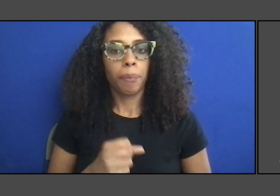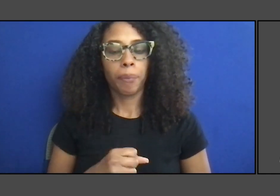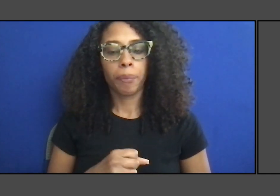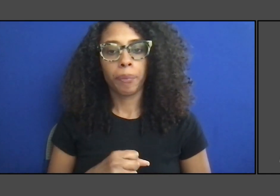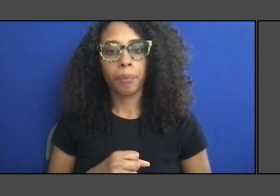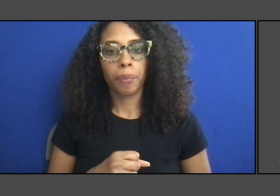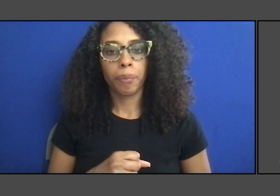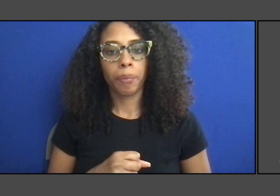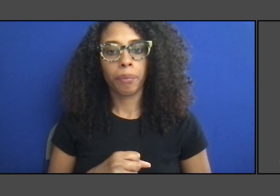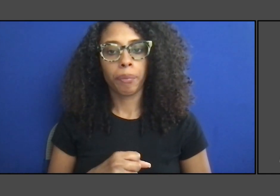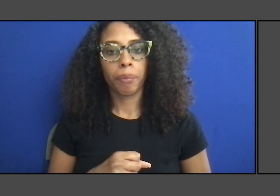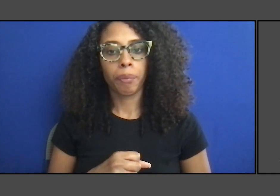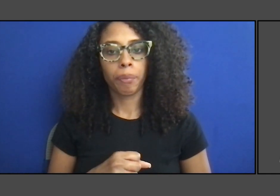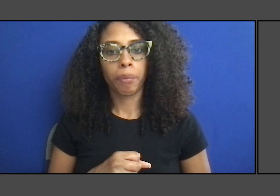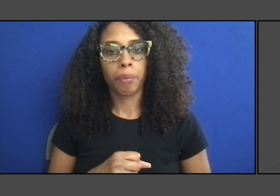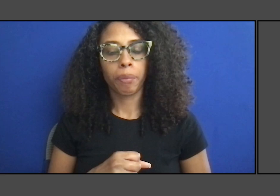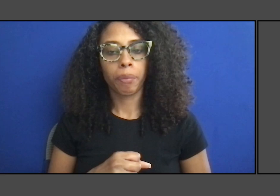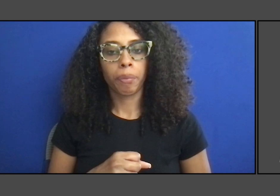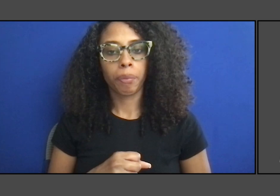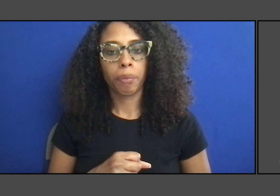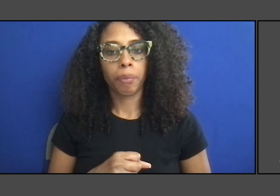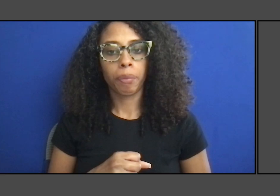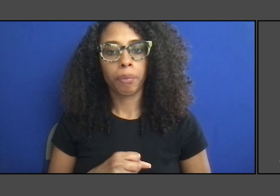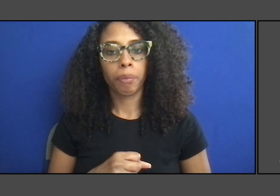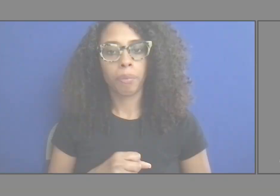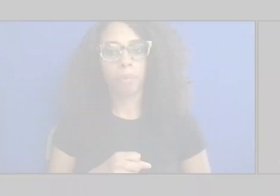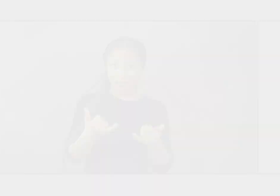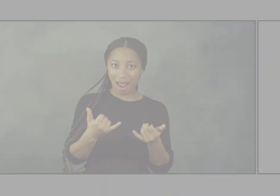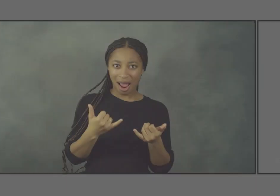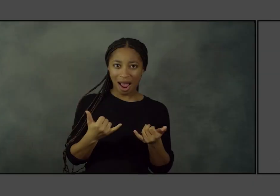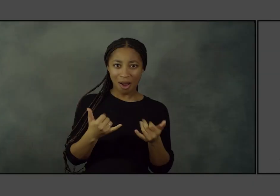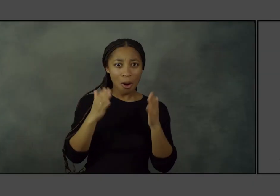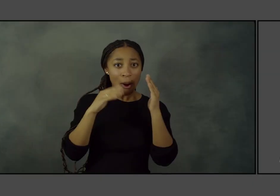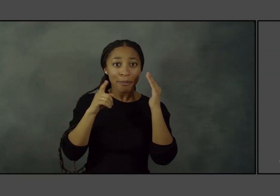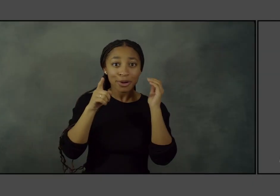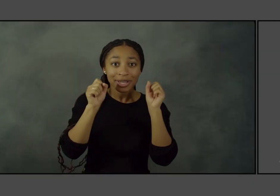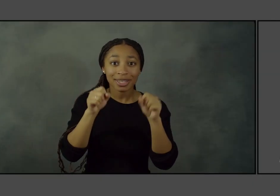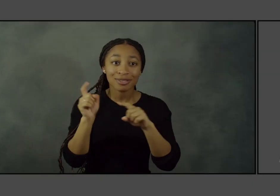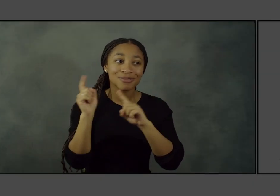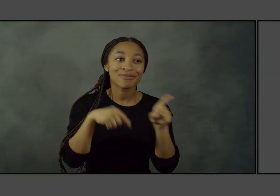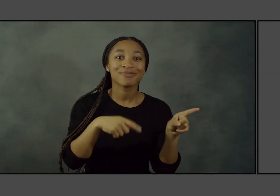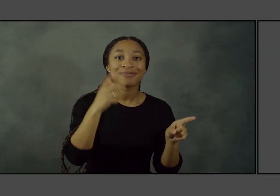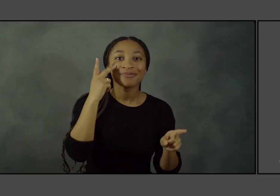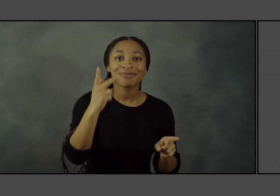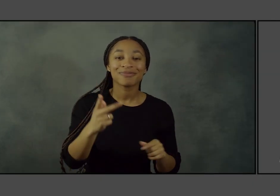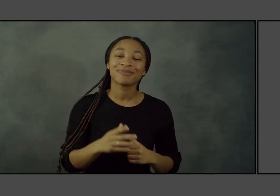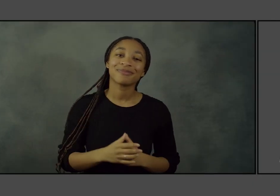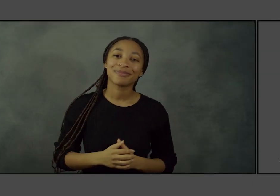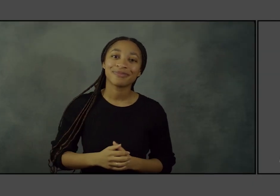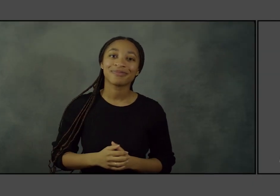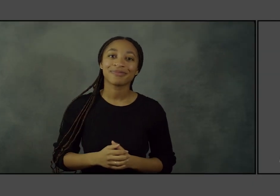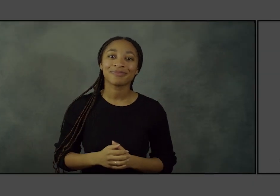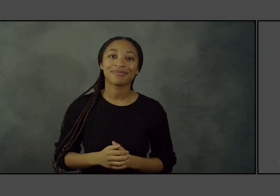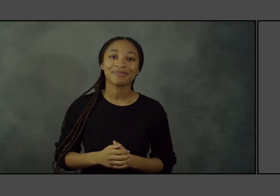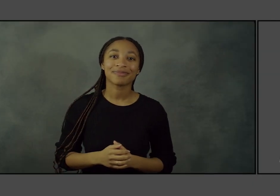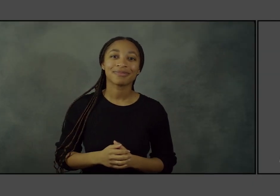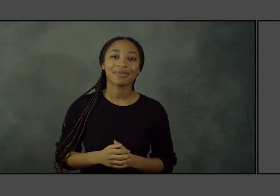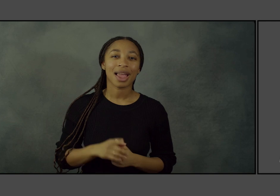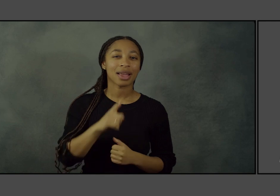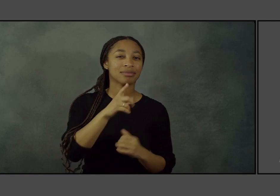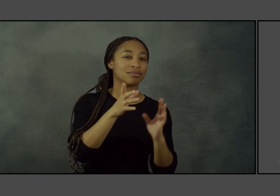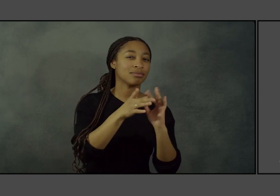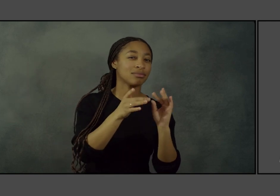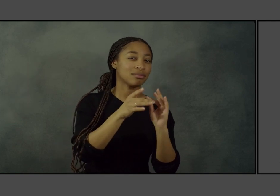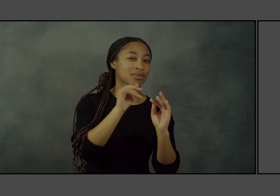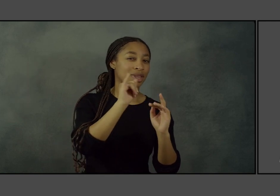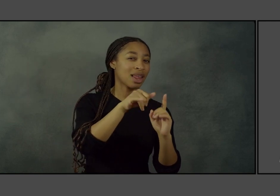this musical tradition to happen now with these elders. Yeah. And just, picking up on that briefly, and I have two more questions, and then we'll go to